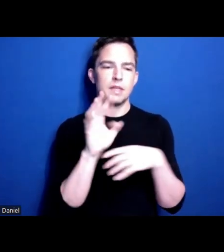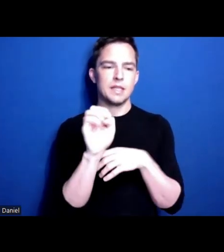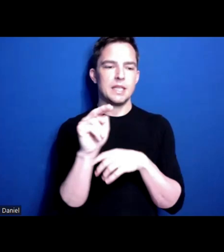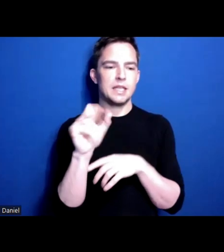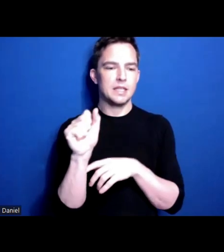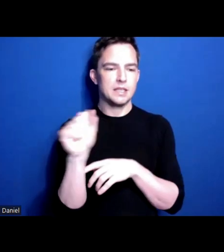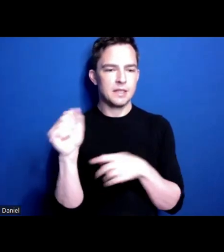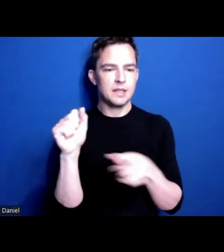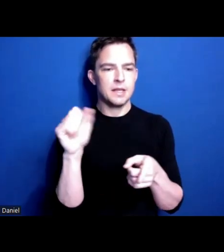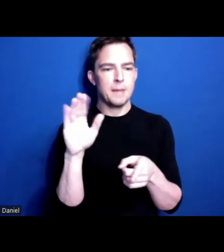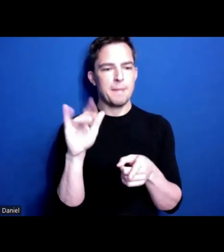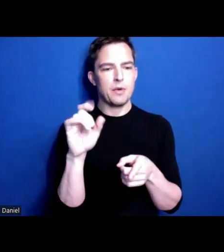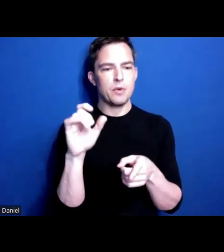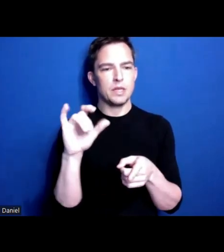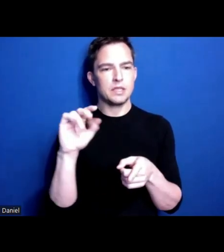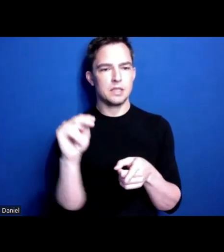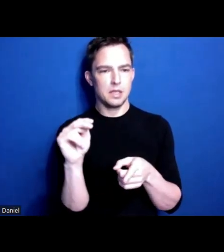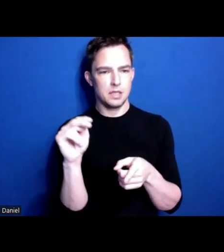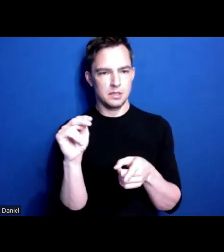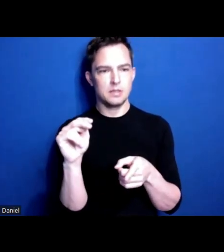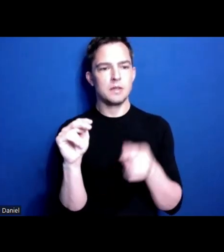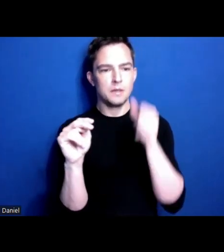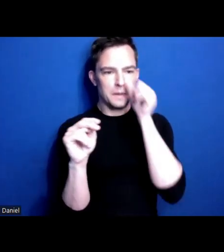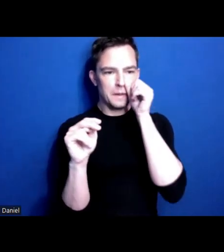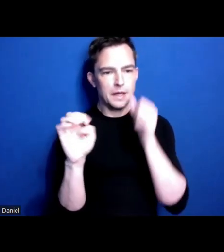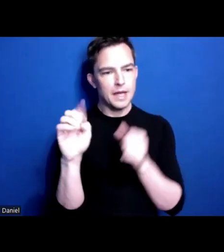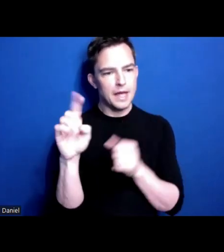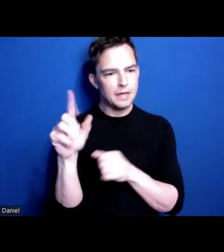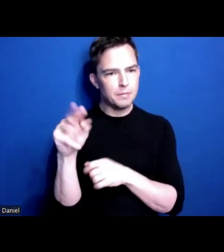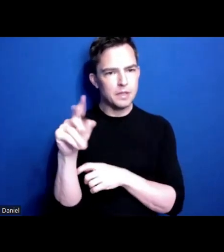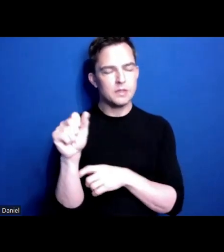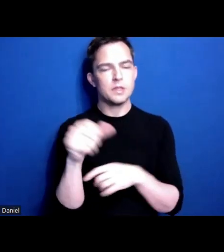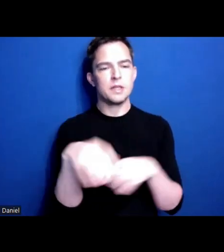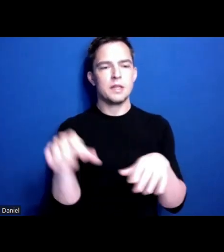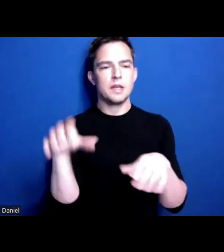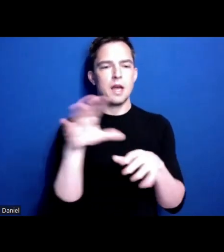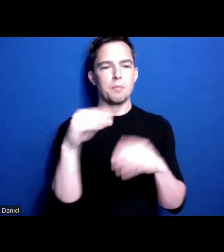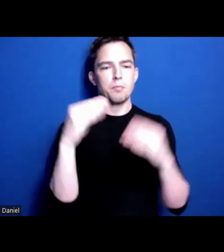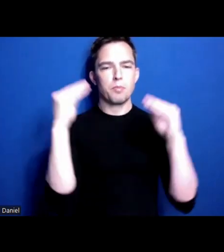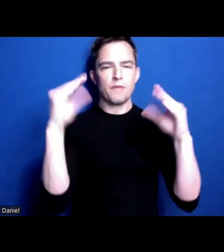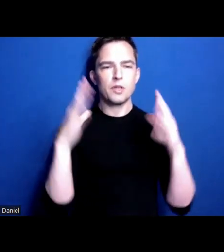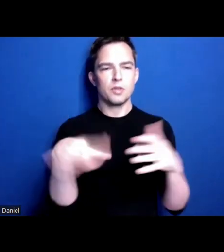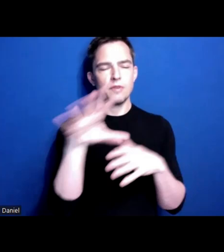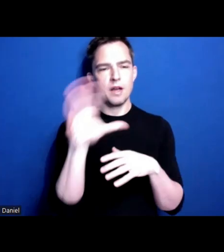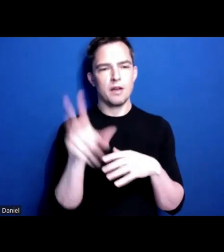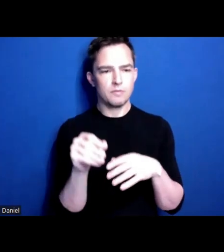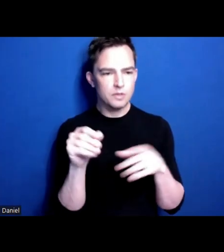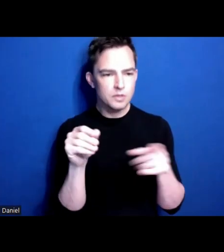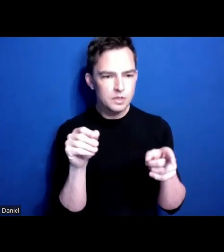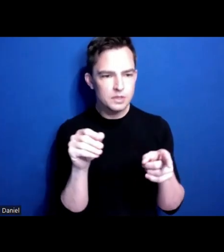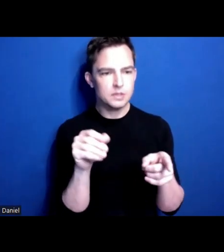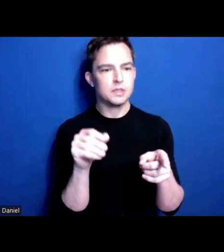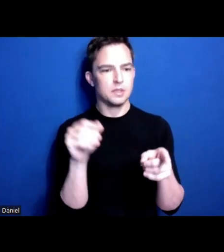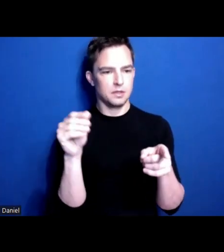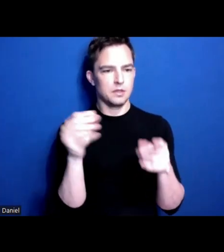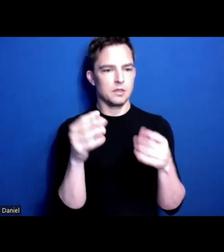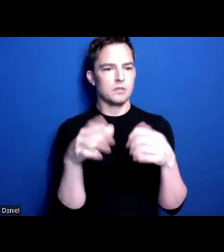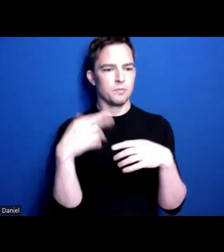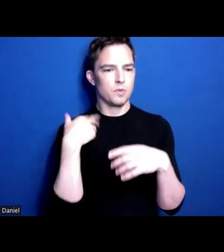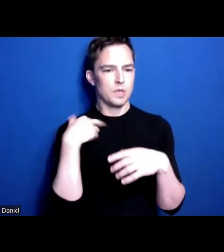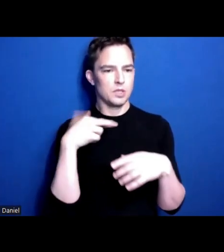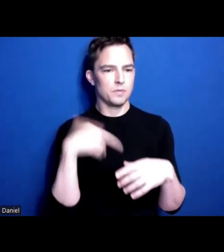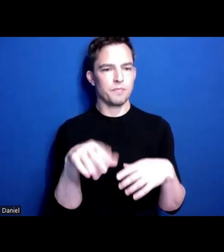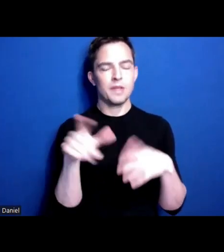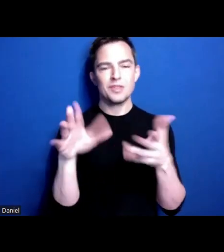Edmonds, a professor of African diaspora religions. So Babylon uses its institutions and agents to brainwash